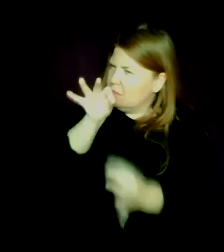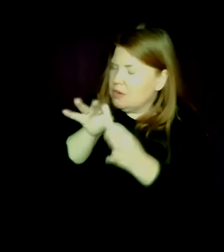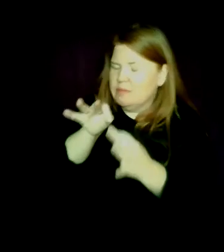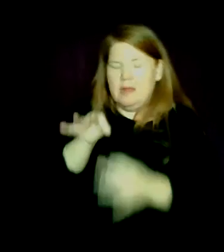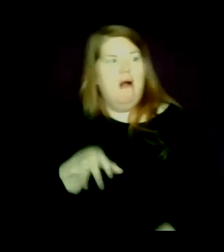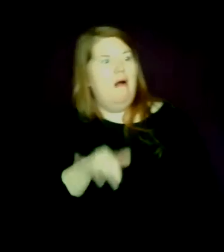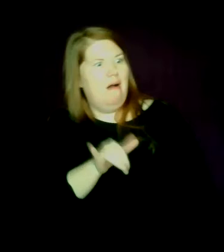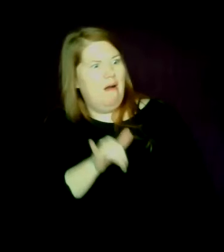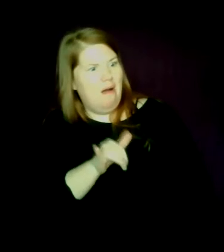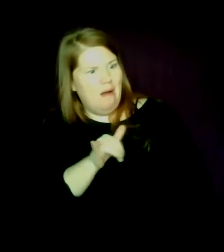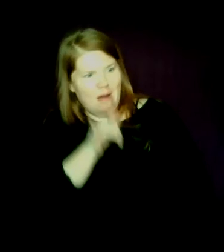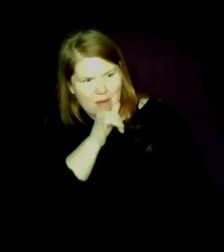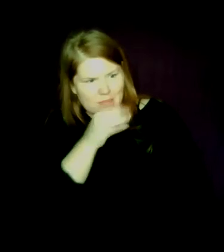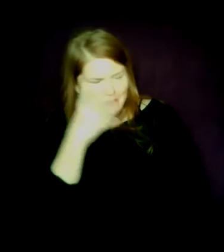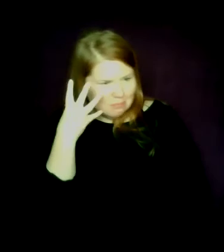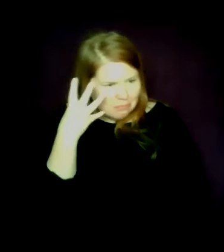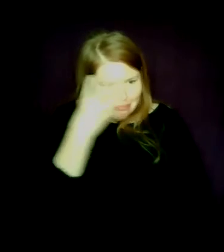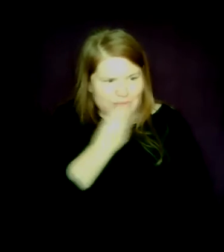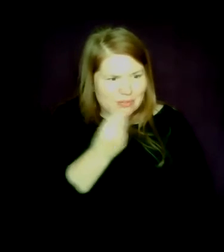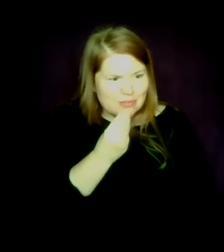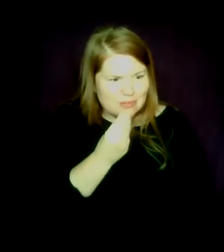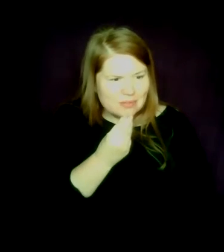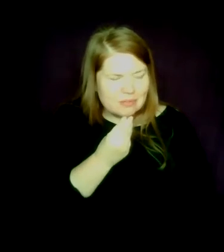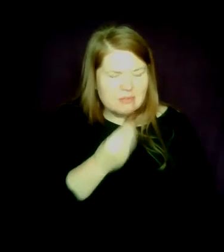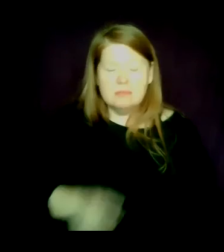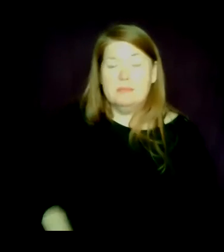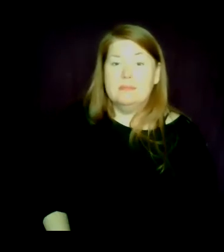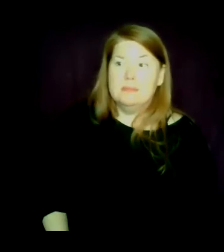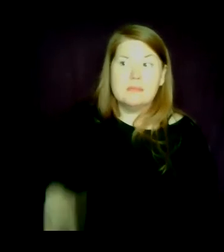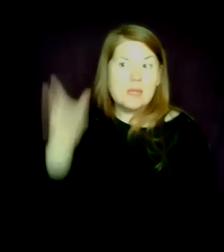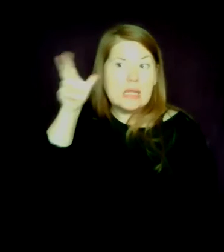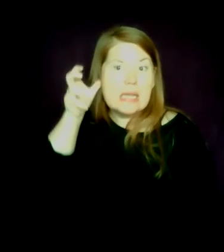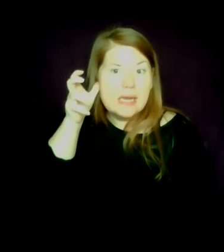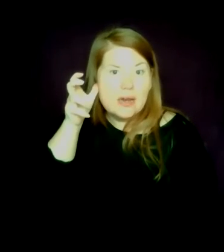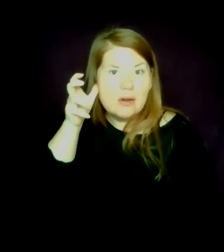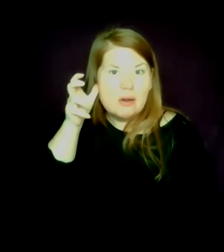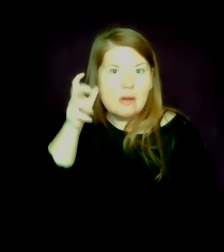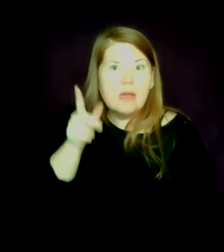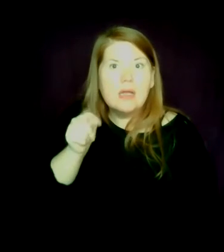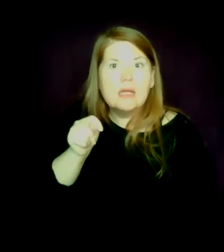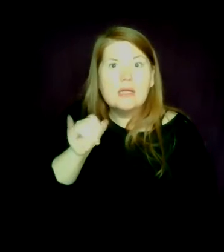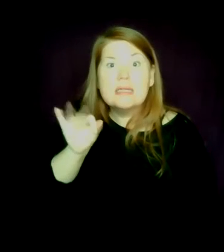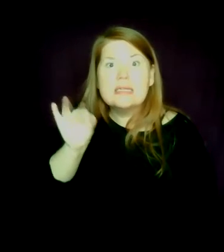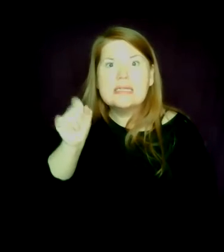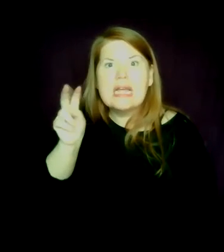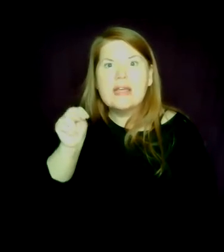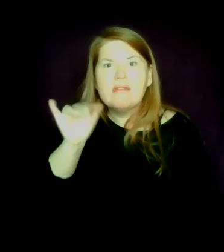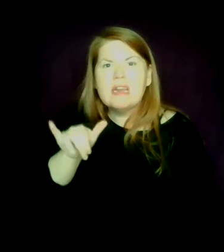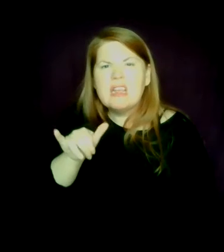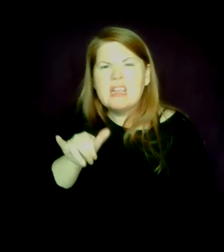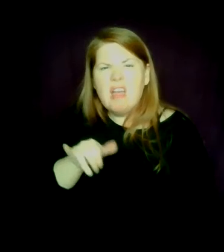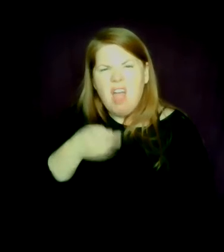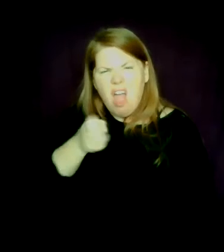beautiful braids. Hey, Tiffany yells from her hiding place under the smock. I want braids